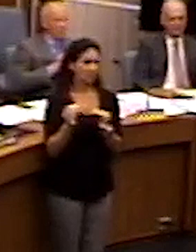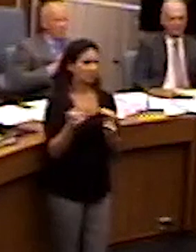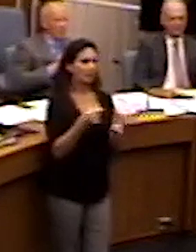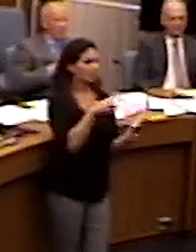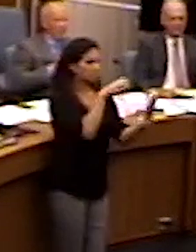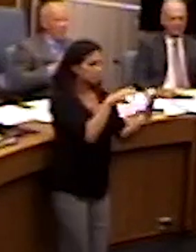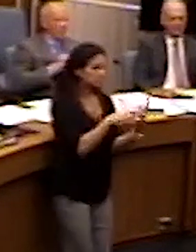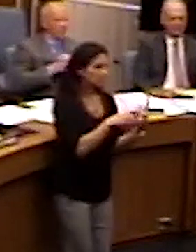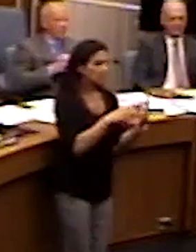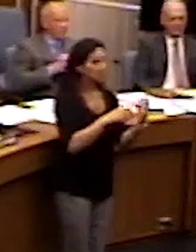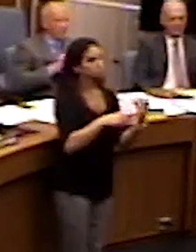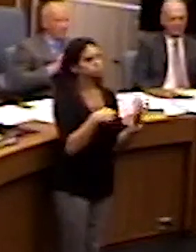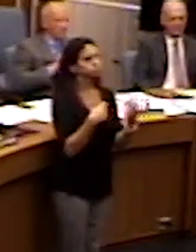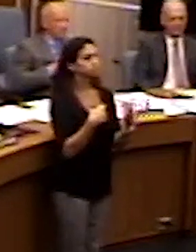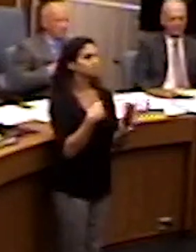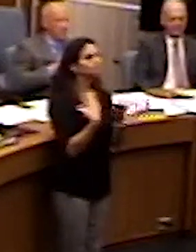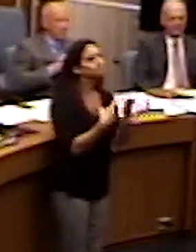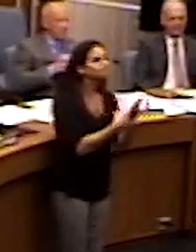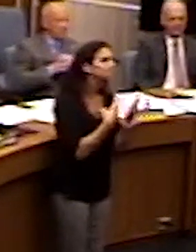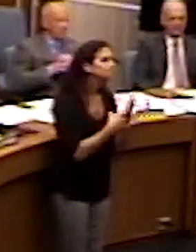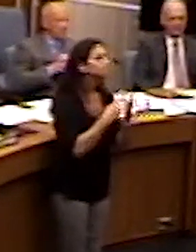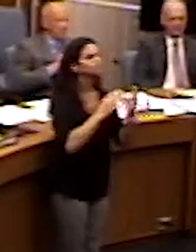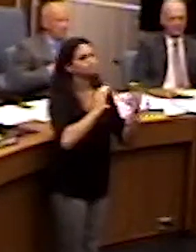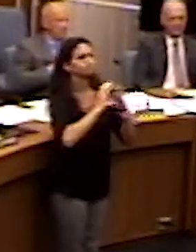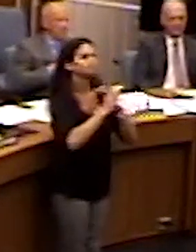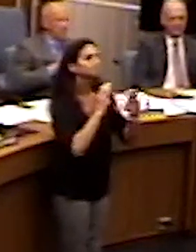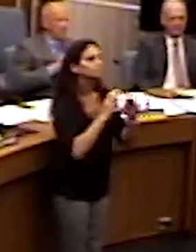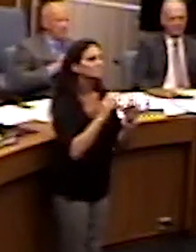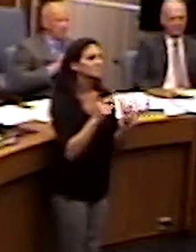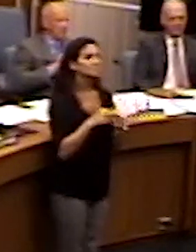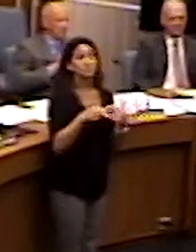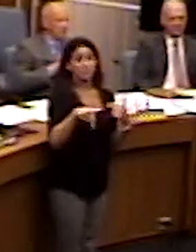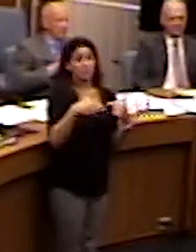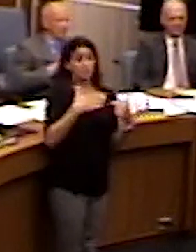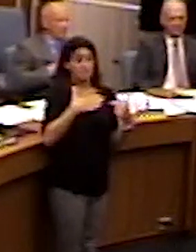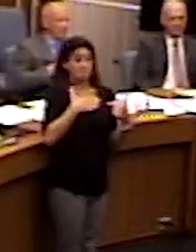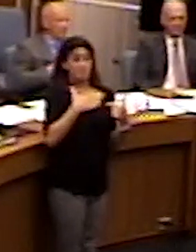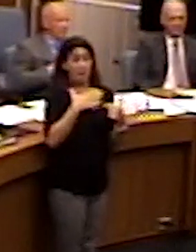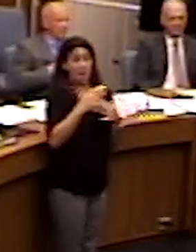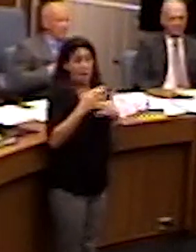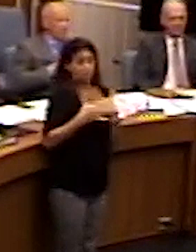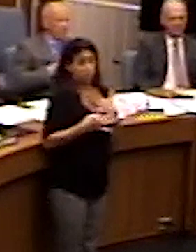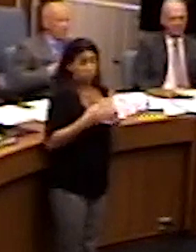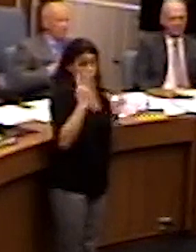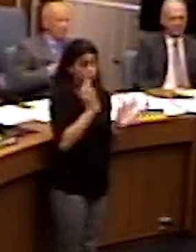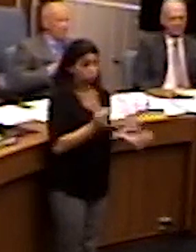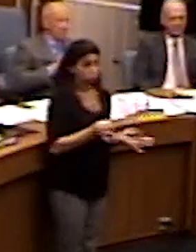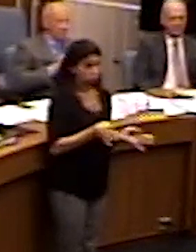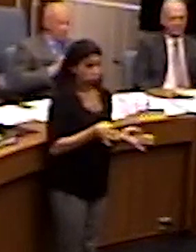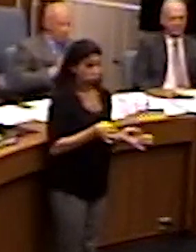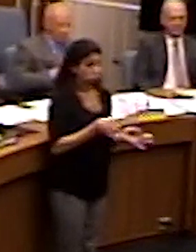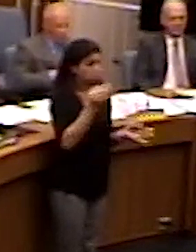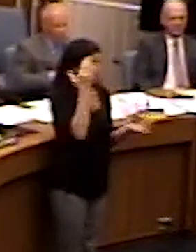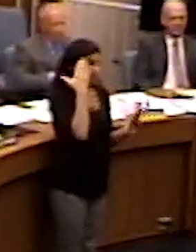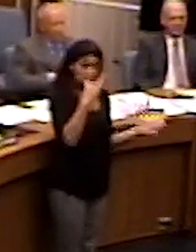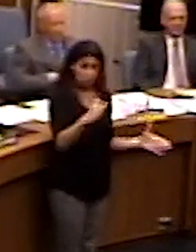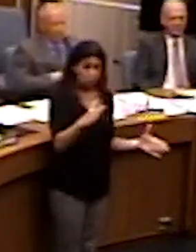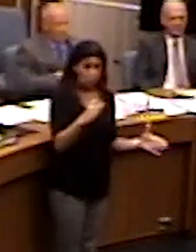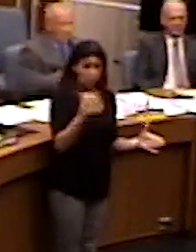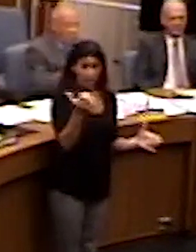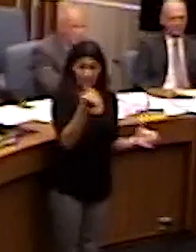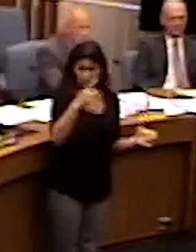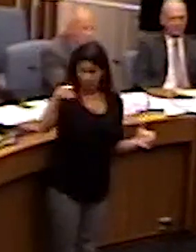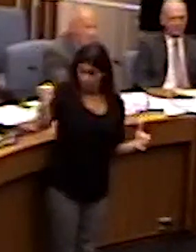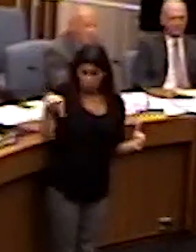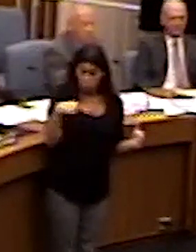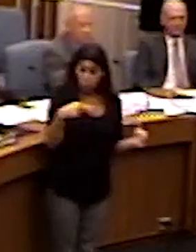sit down, which could go an hour or longer. But this was my choice. I don't know really anything about